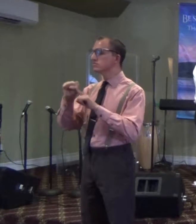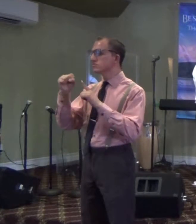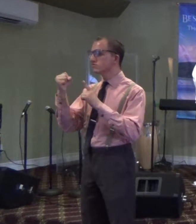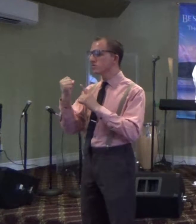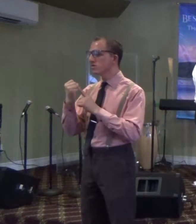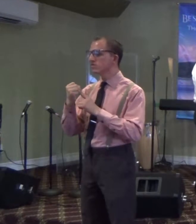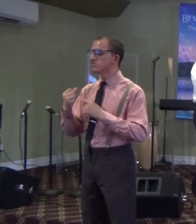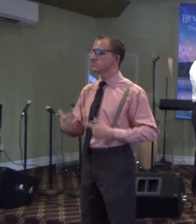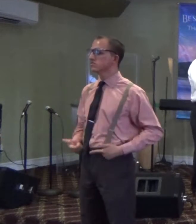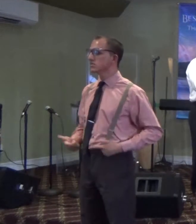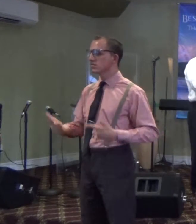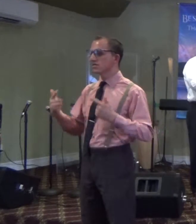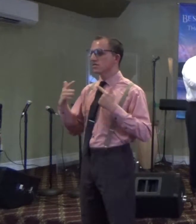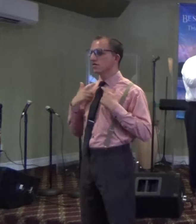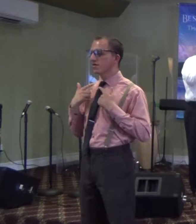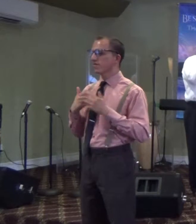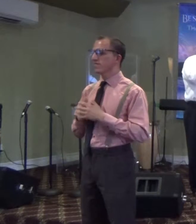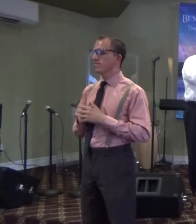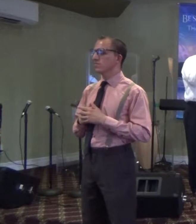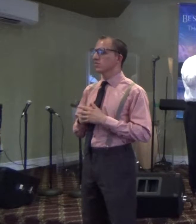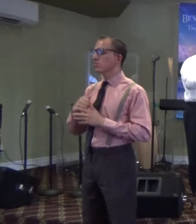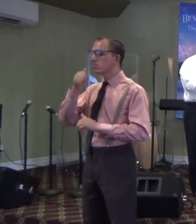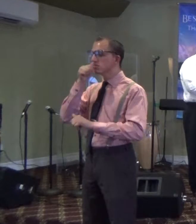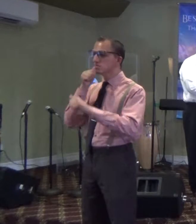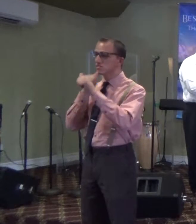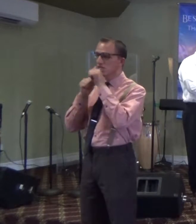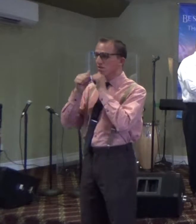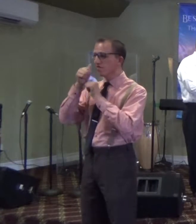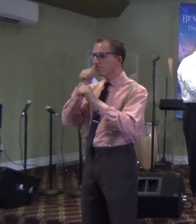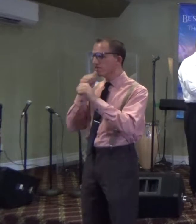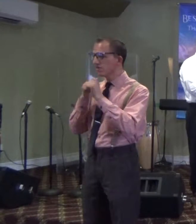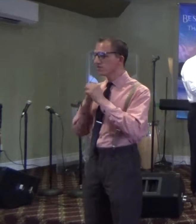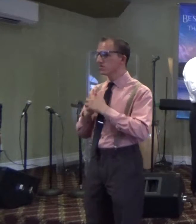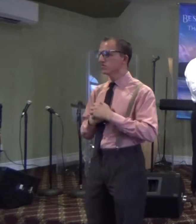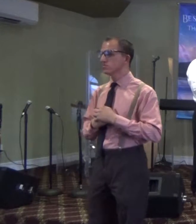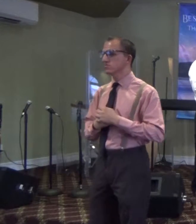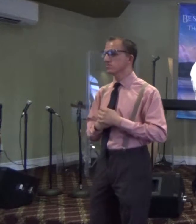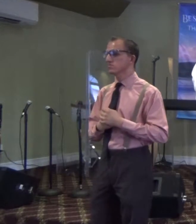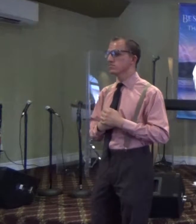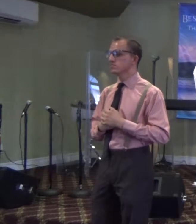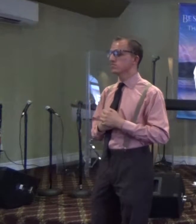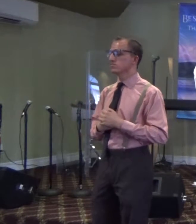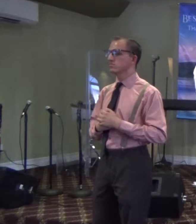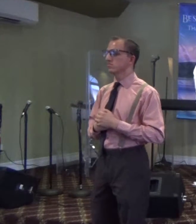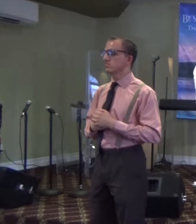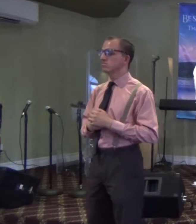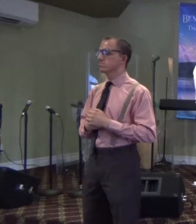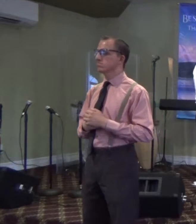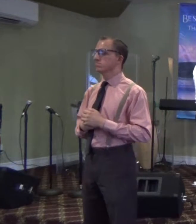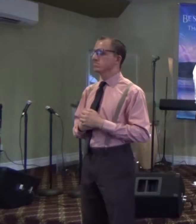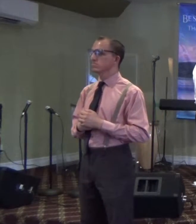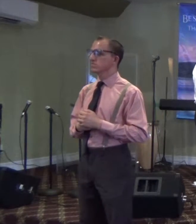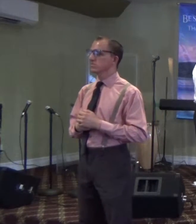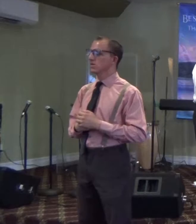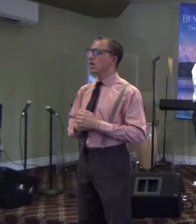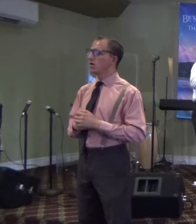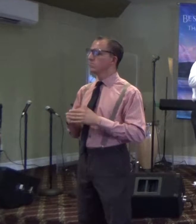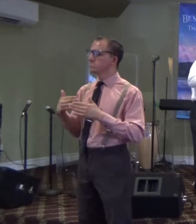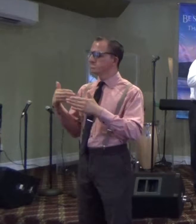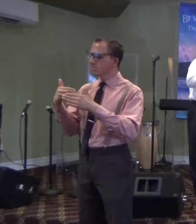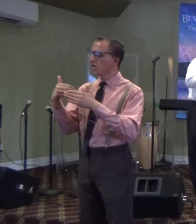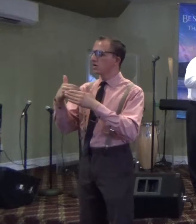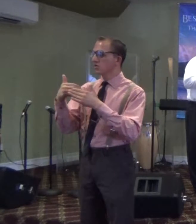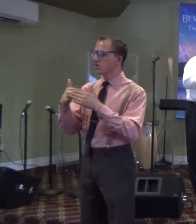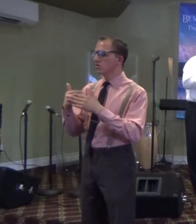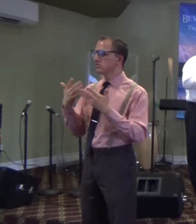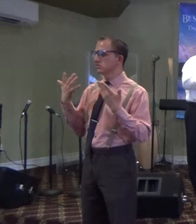I'm de la talking vida about the situations of donde life sufrimos. where we suffer. Voy a empezar a concluir. I'm going to begin